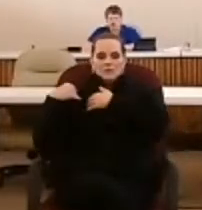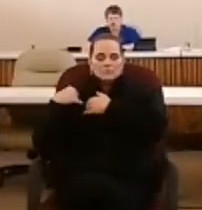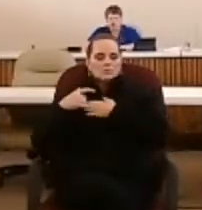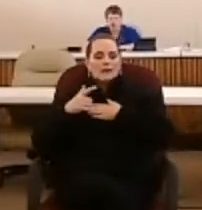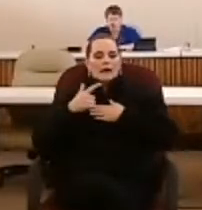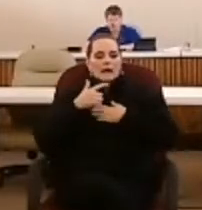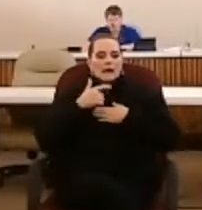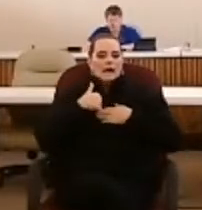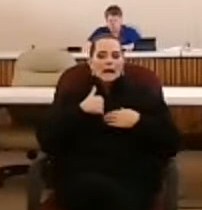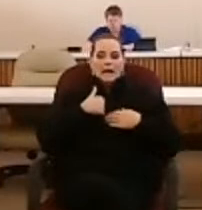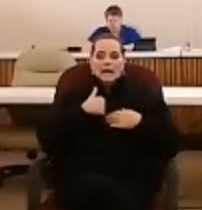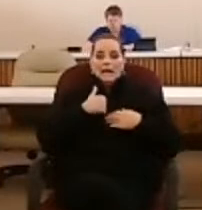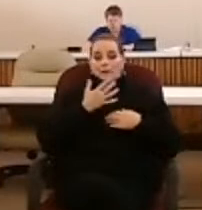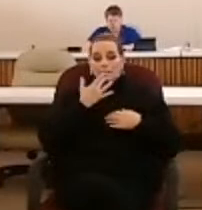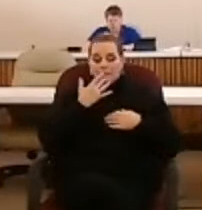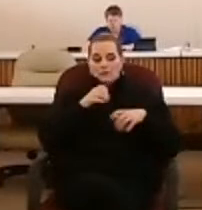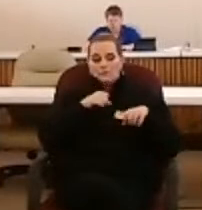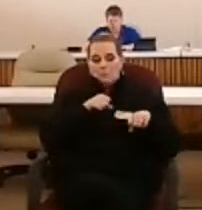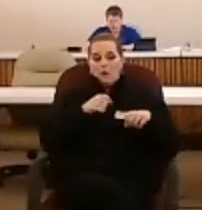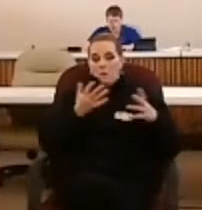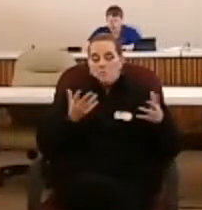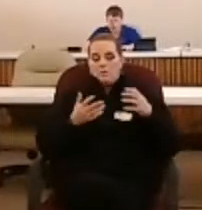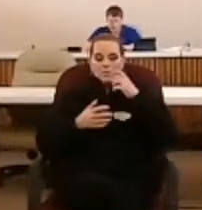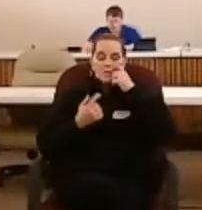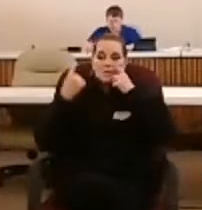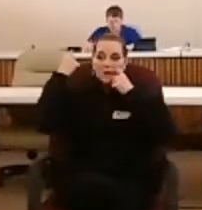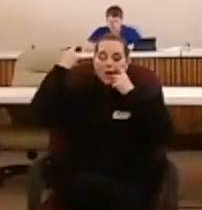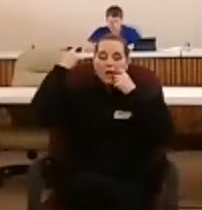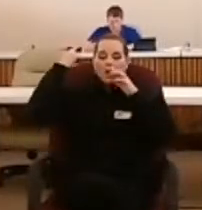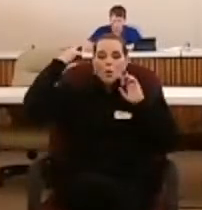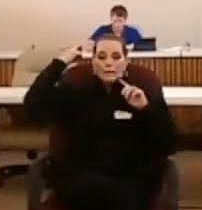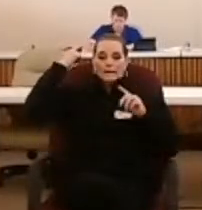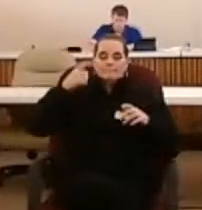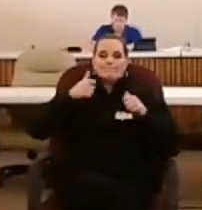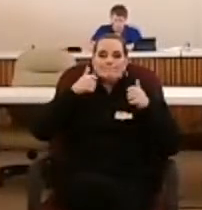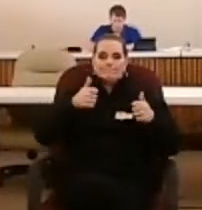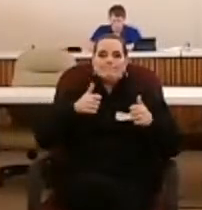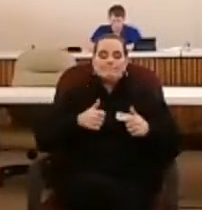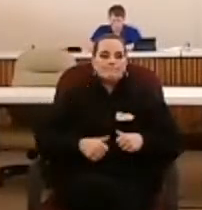problem mowing that because I Okay. mow anyways out front. Okay, thank you. Yep.